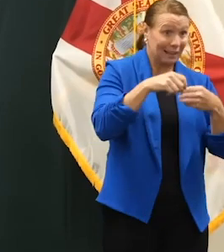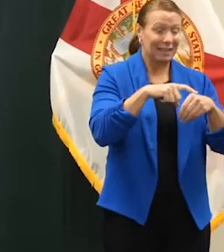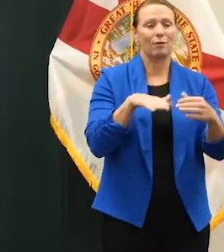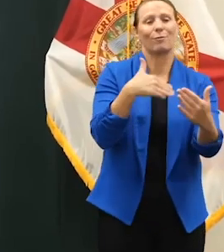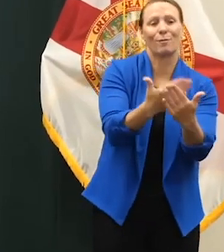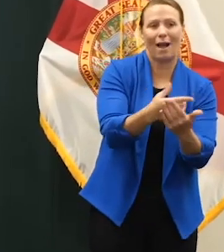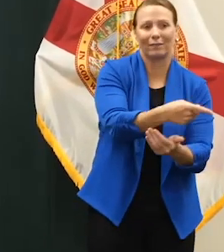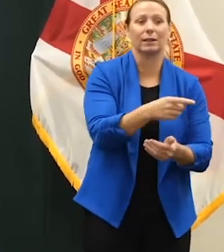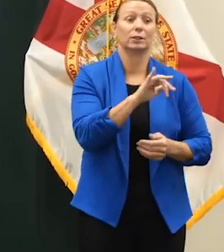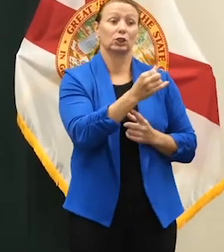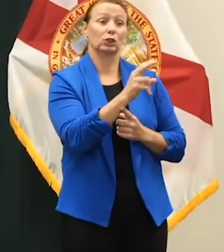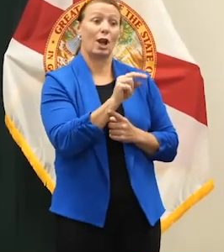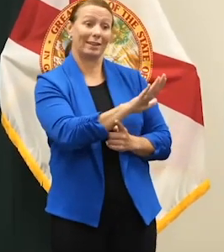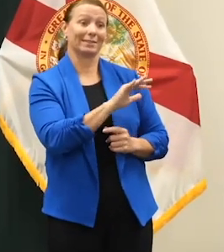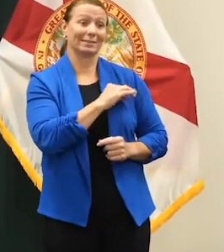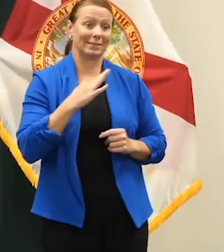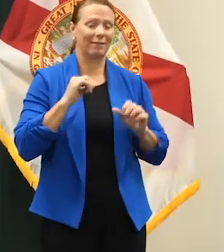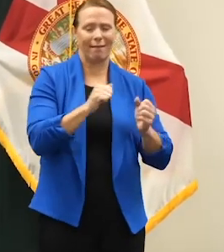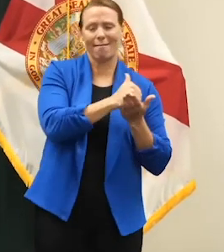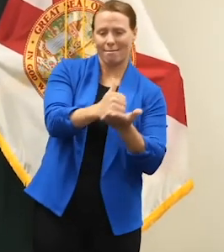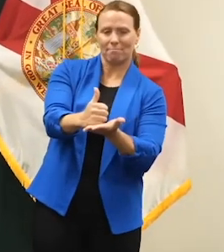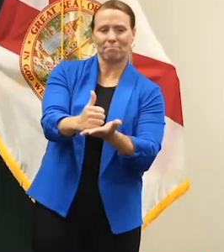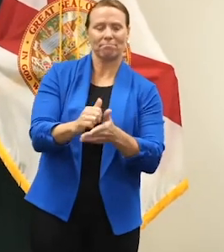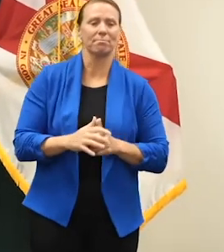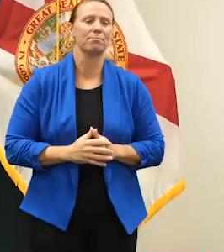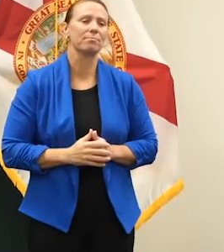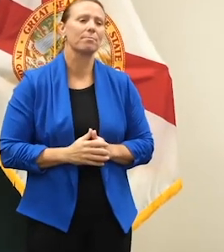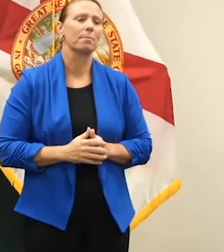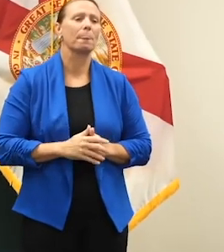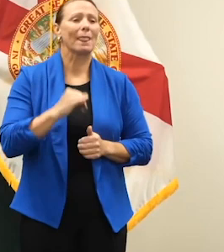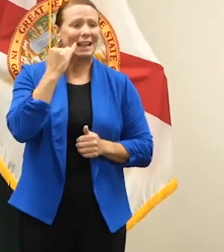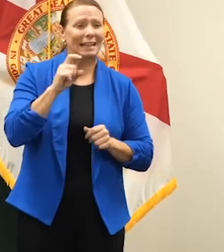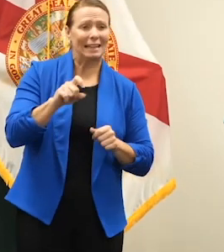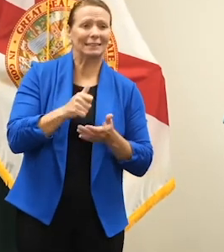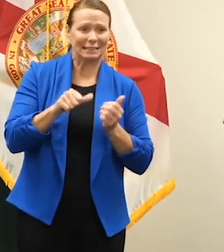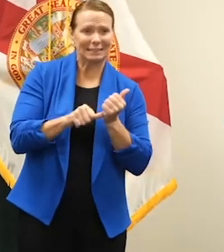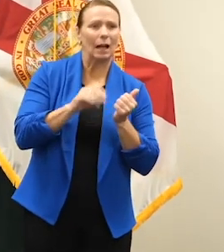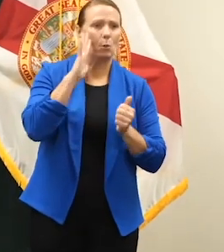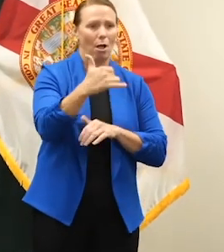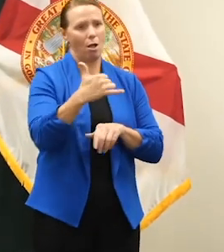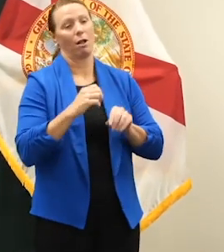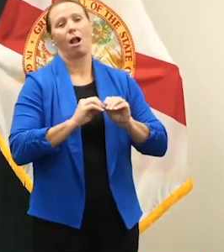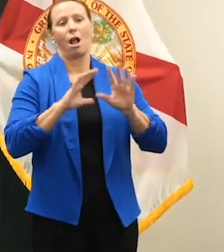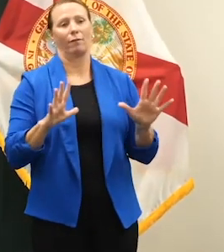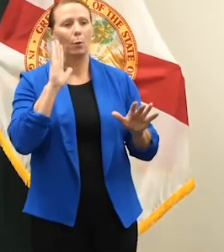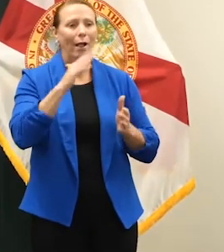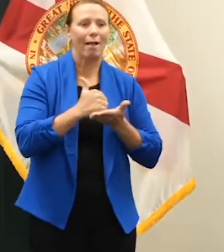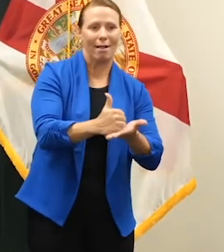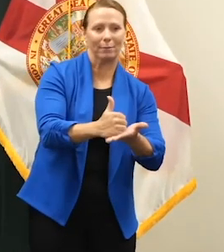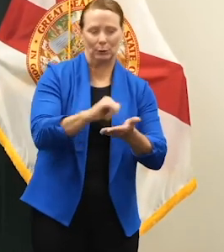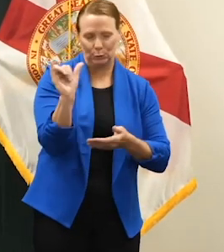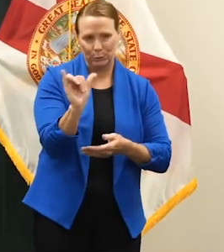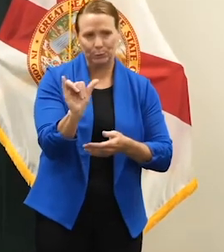staff can help you out with. If he needs assistance, then he's obviously going to call us, and we're going to be here to help out as well.